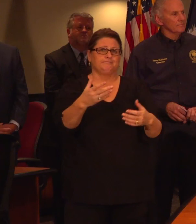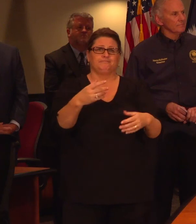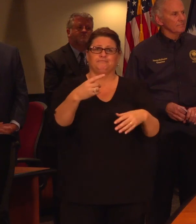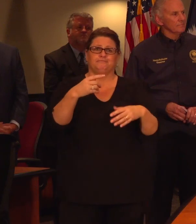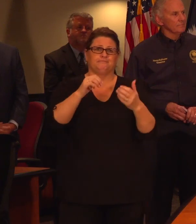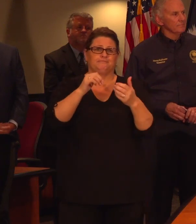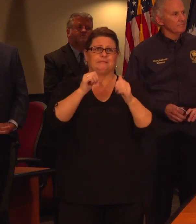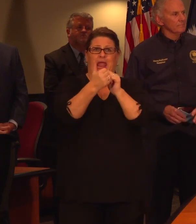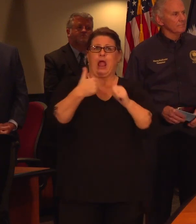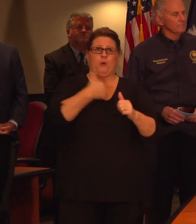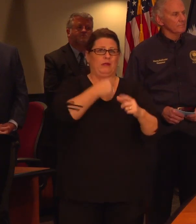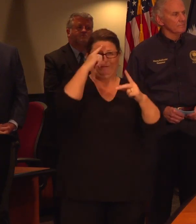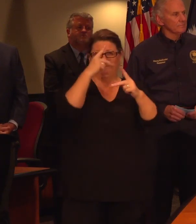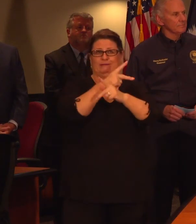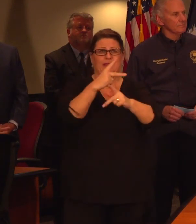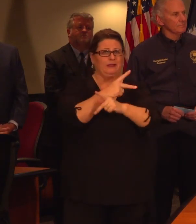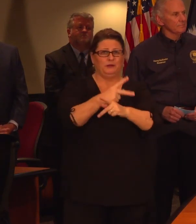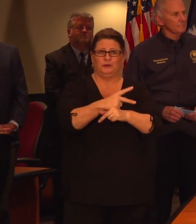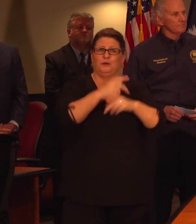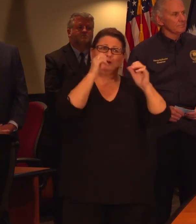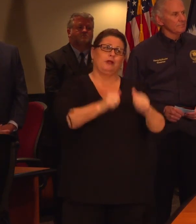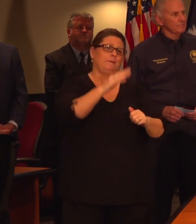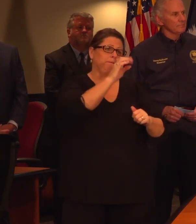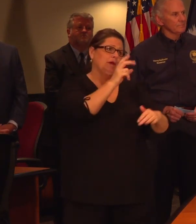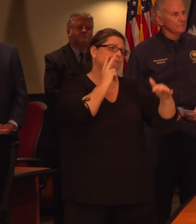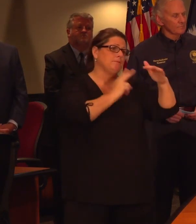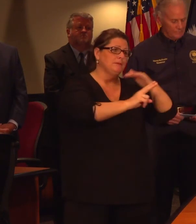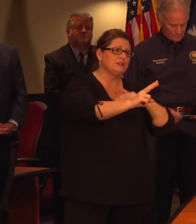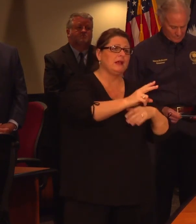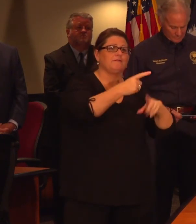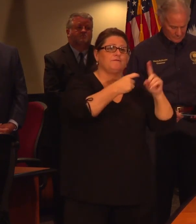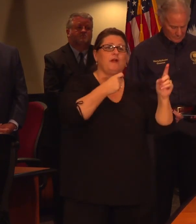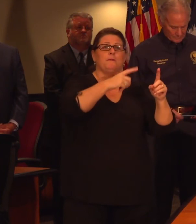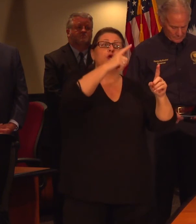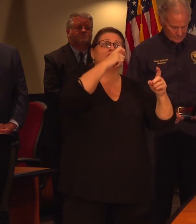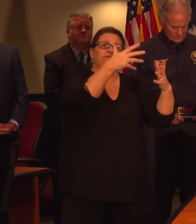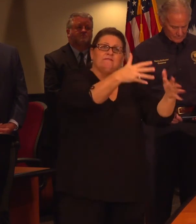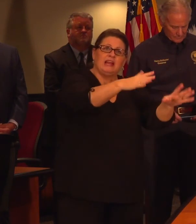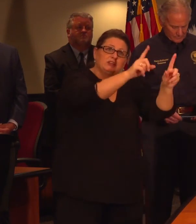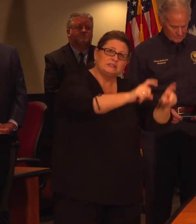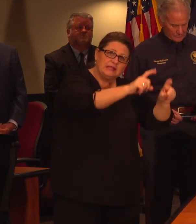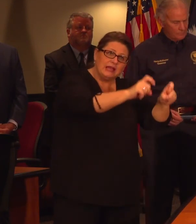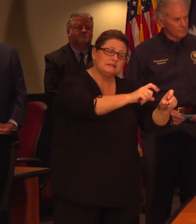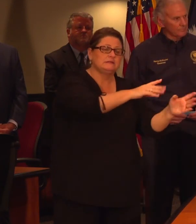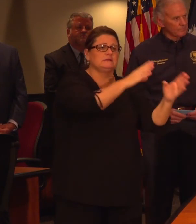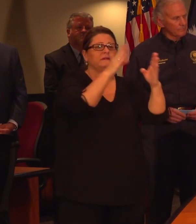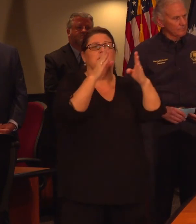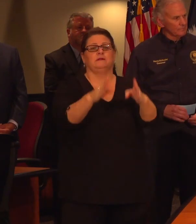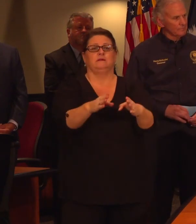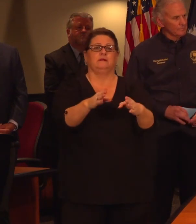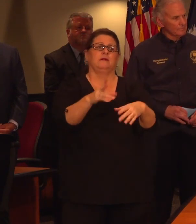models. We're looking at everything from projecting out case reports based on who's been tested. We are looking